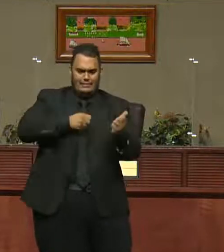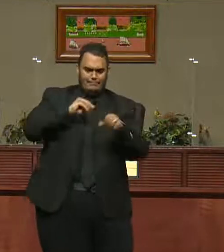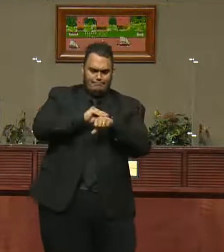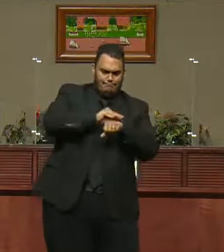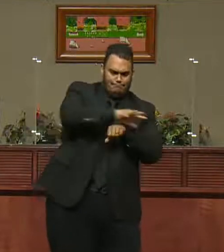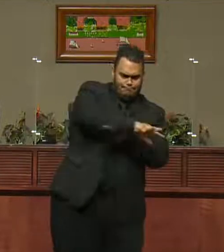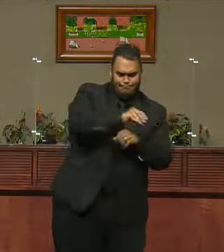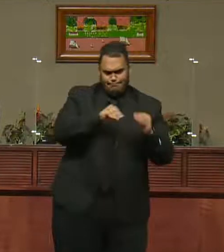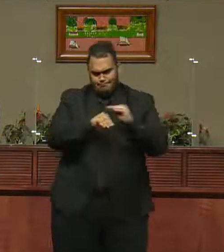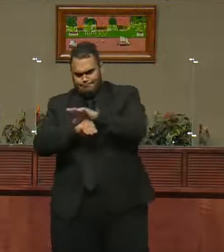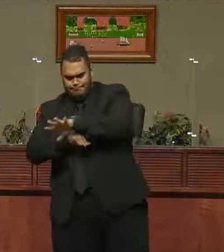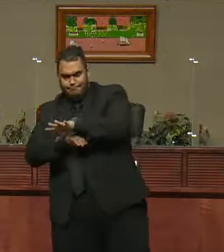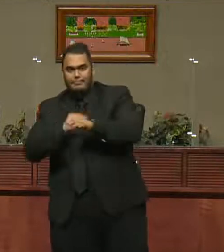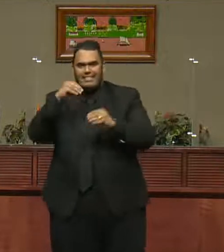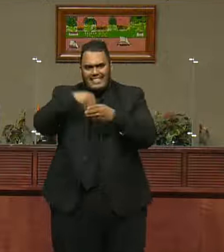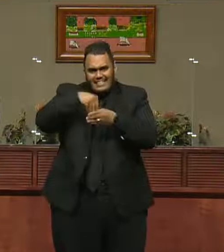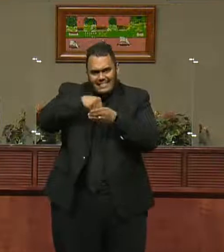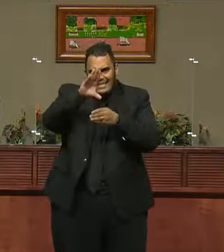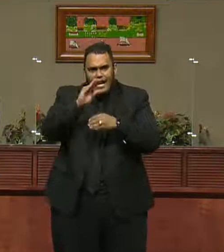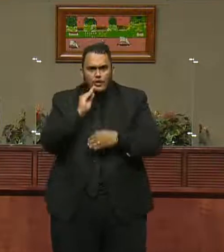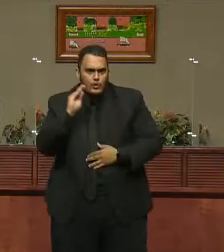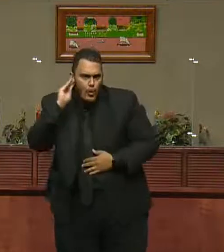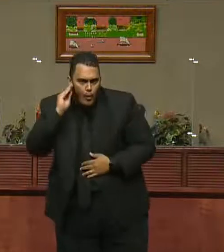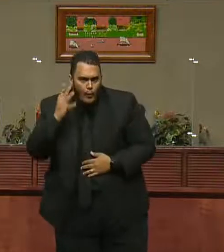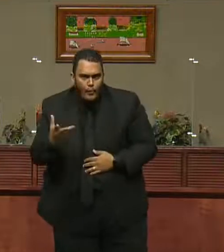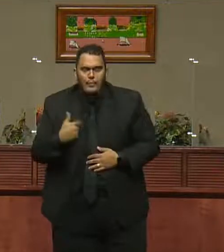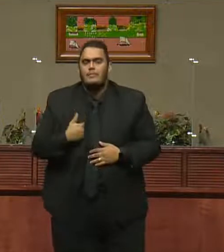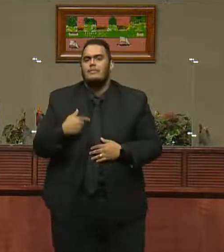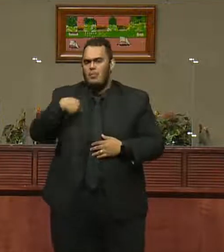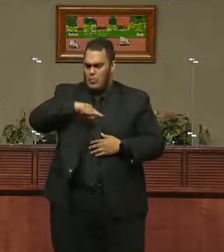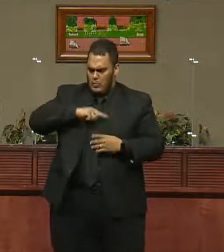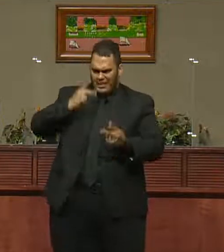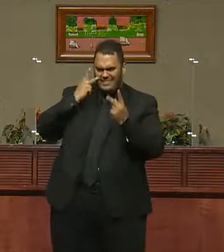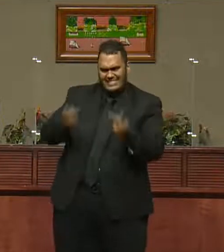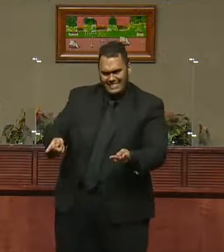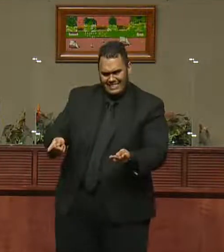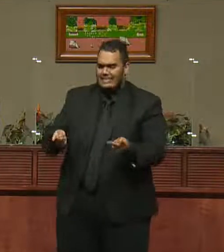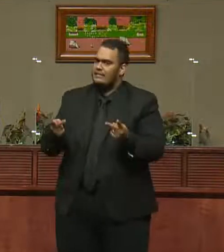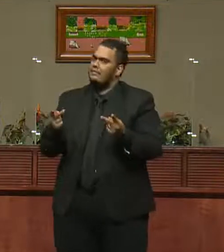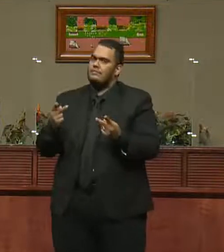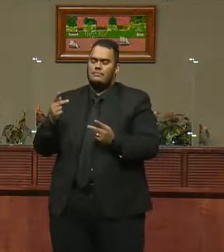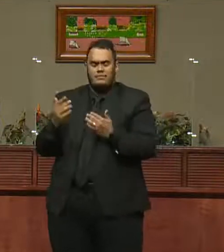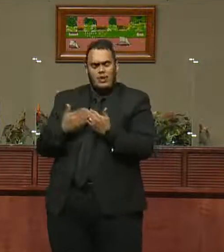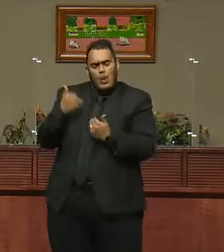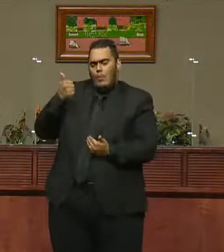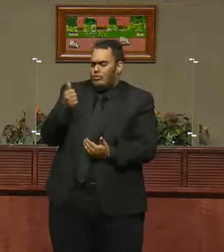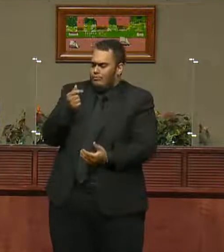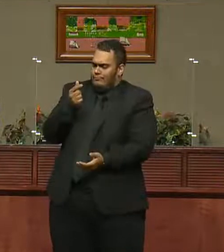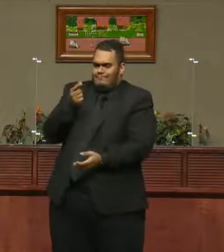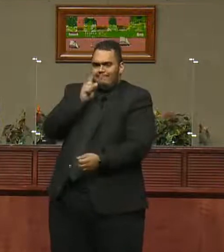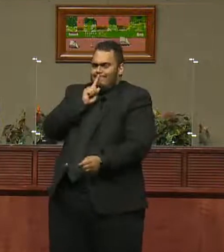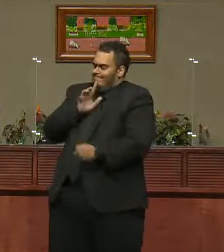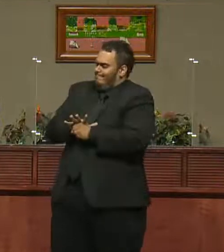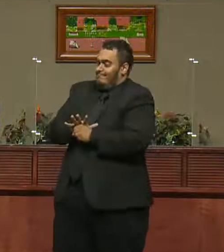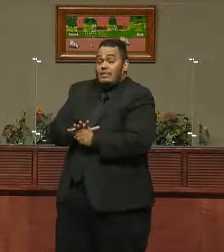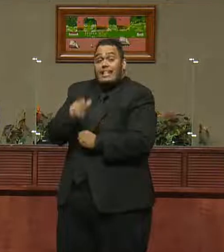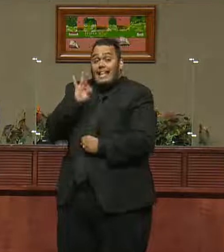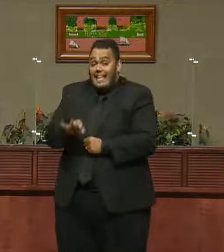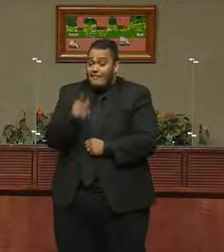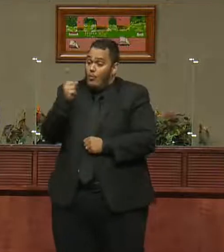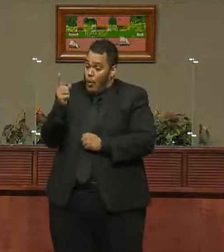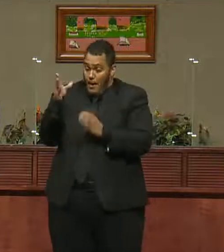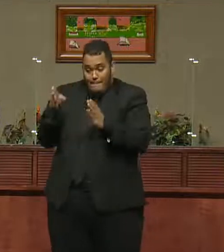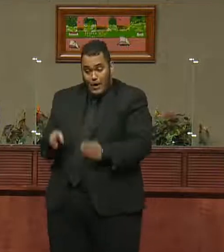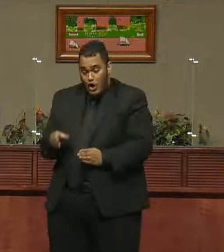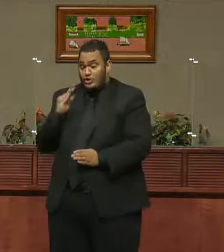many household clusters, essentially almost guaranteed. If you don't practice your good pandemic precautions while even at